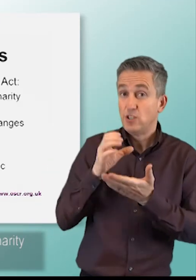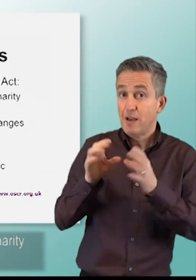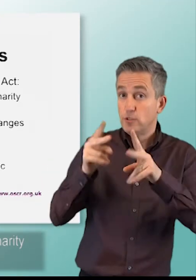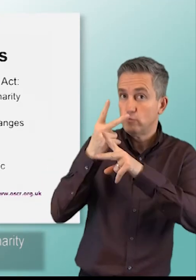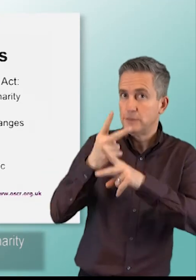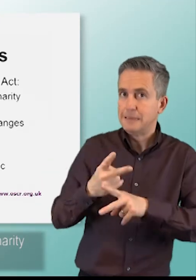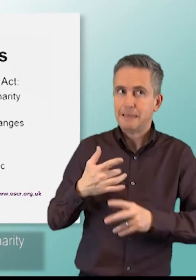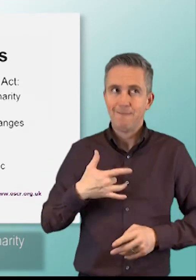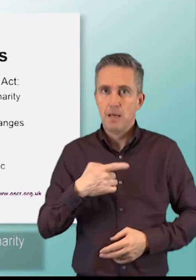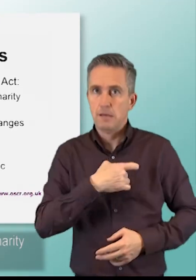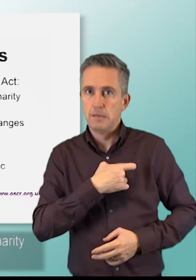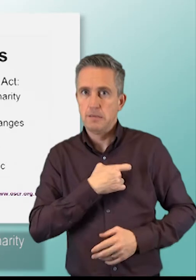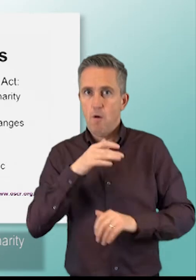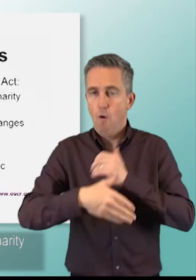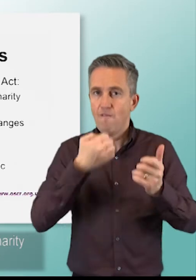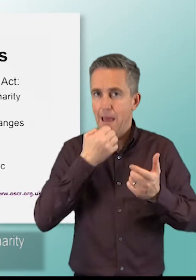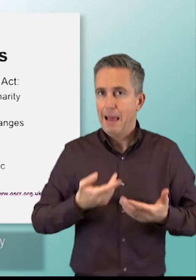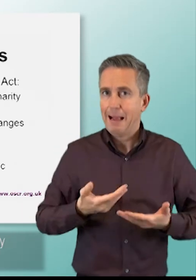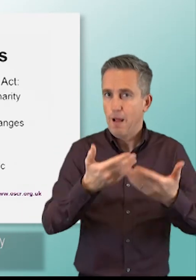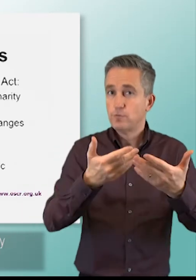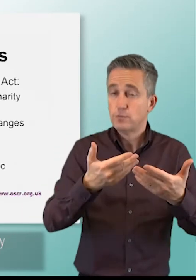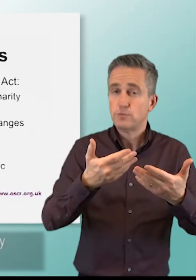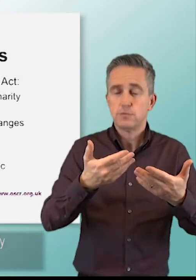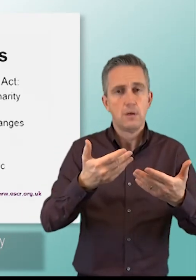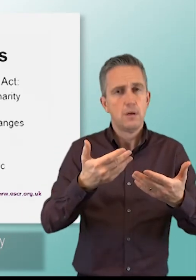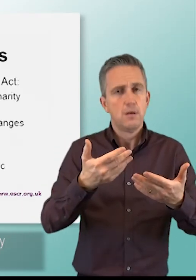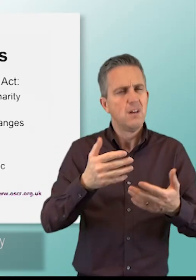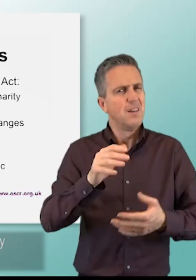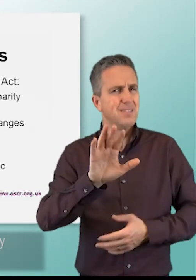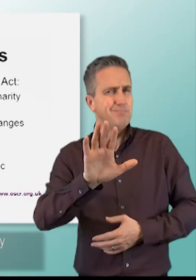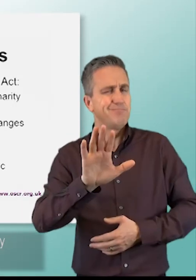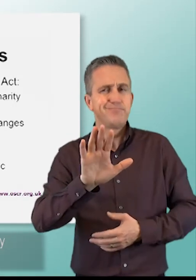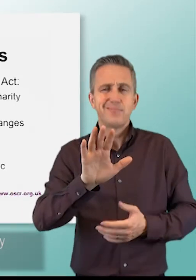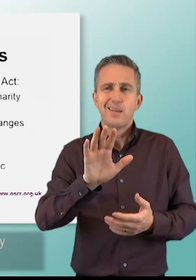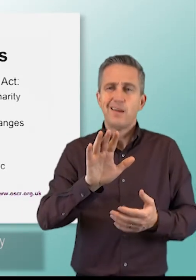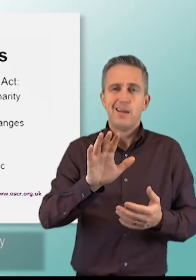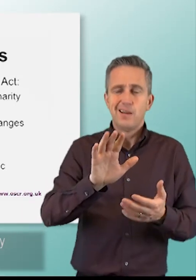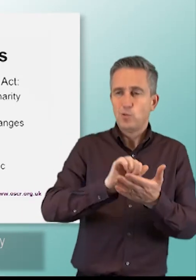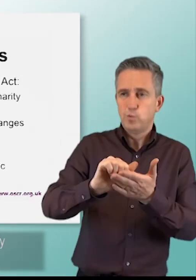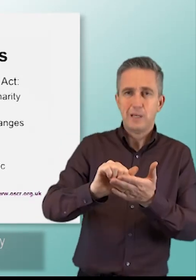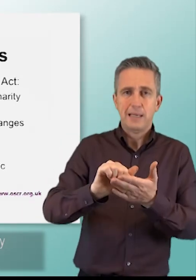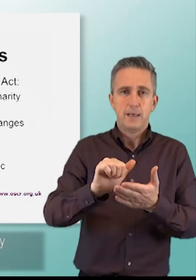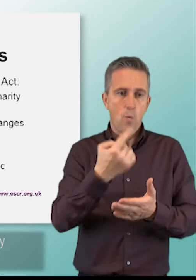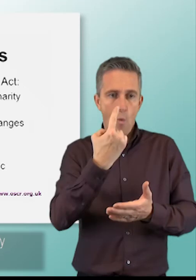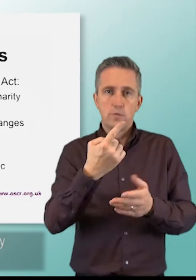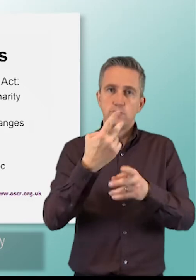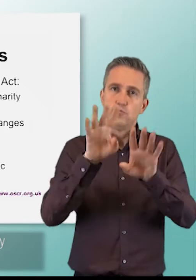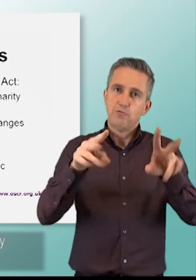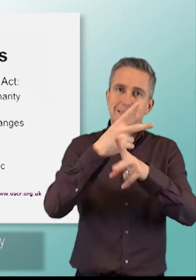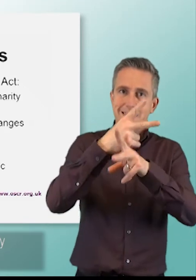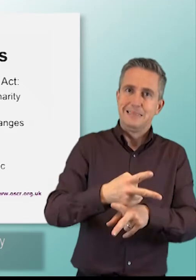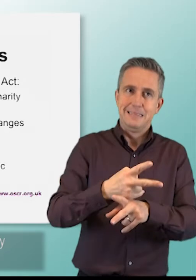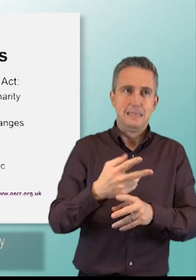charity trustees seem to be immensely anxious about, and which so often, I would say, the responsibility just gets passed to